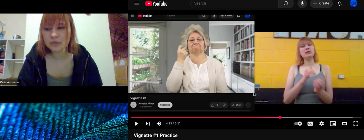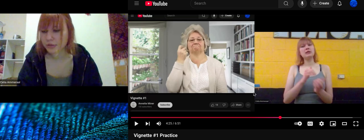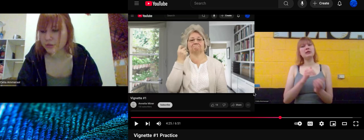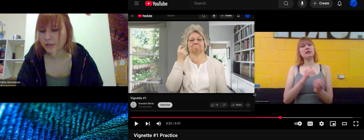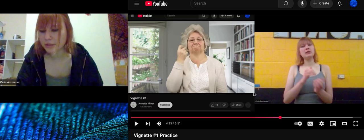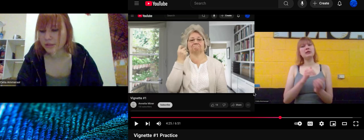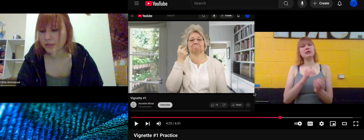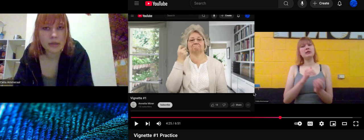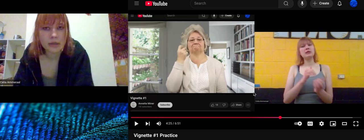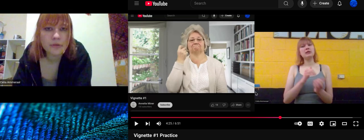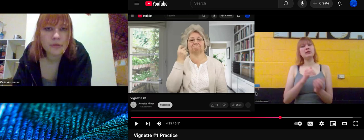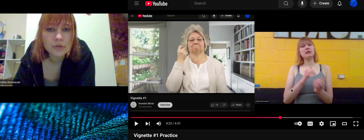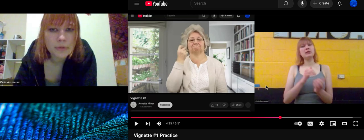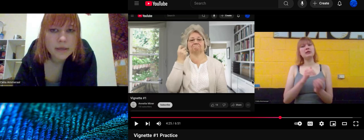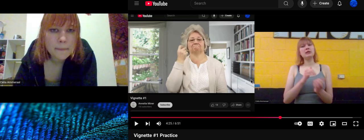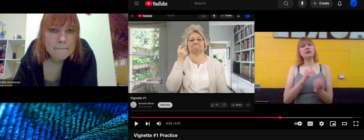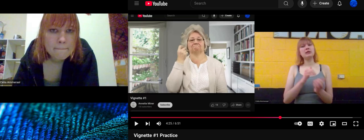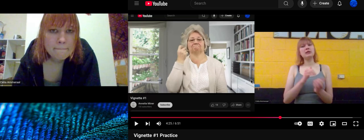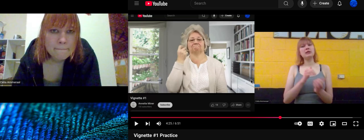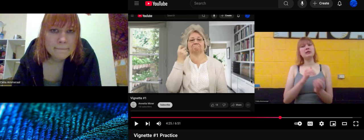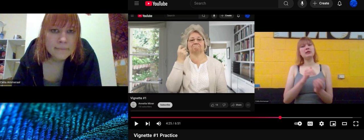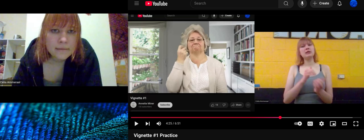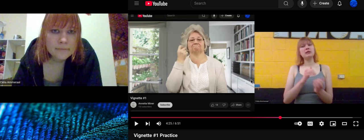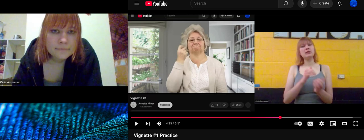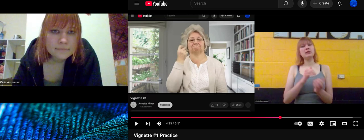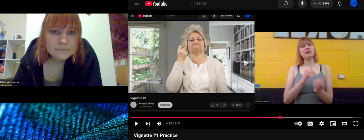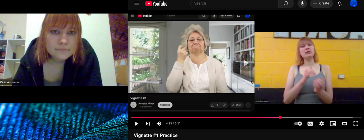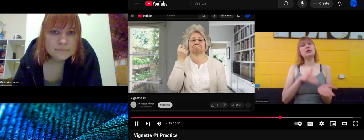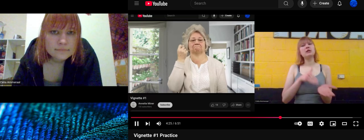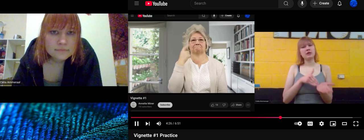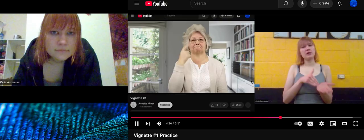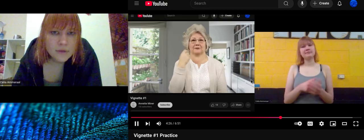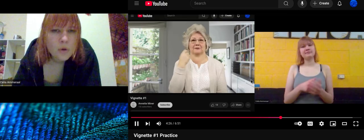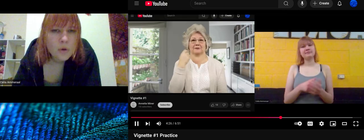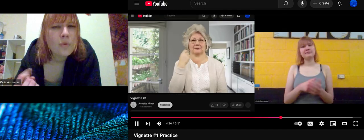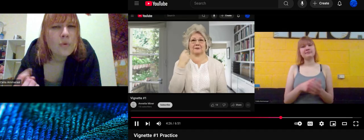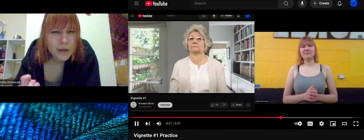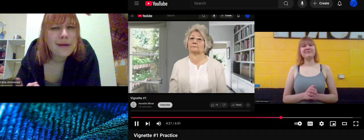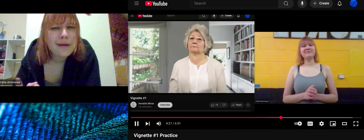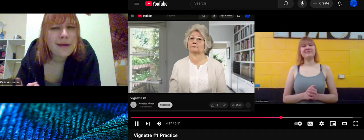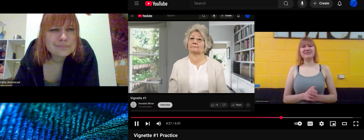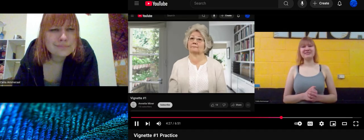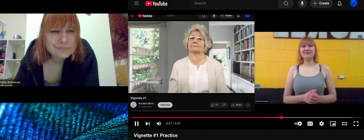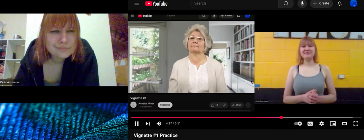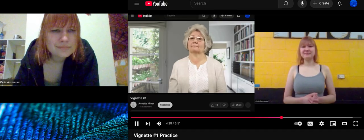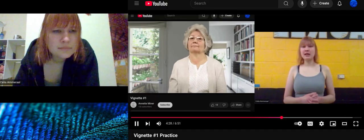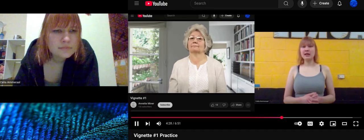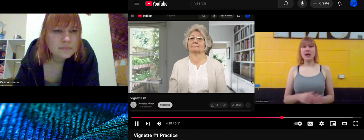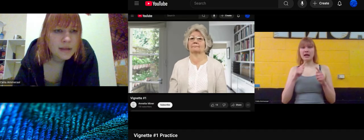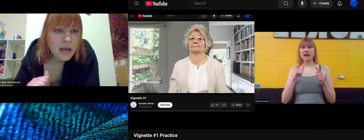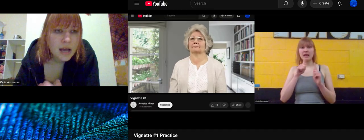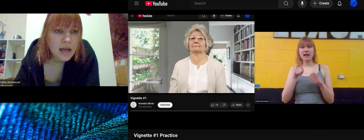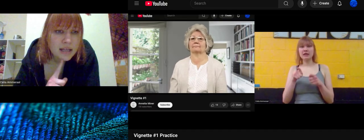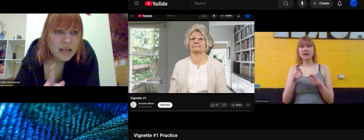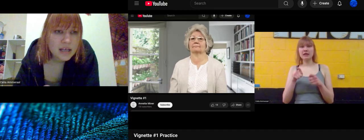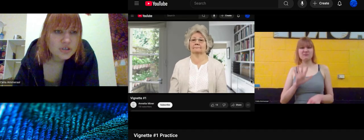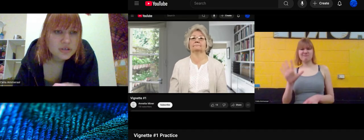how much you understand when you're not trying to interpret it. We can answer any general questions if possible.